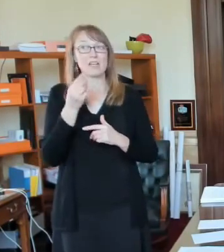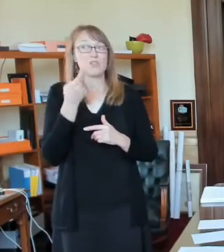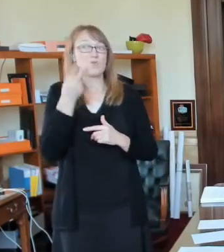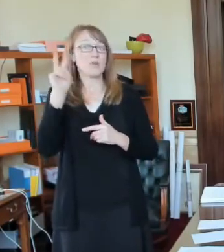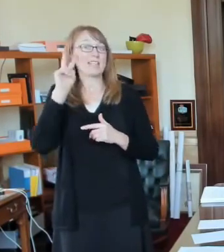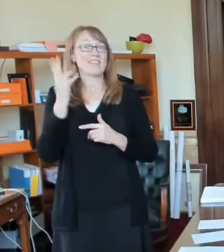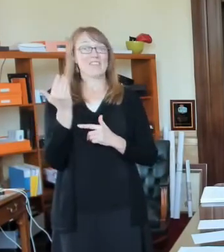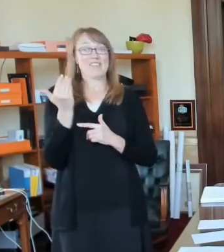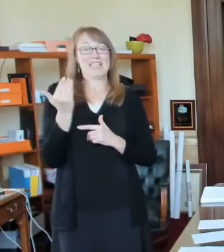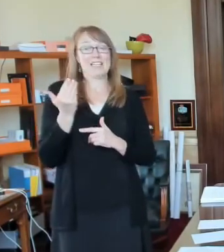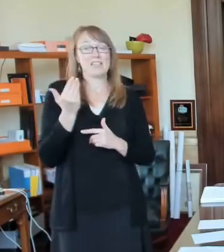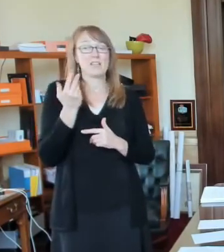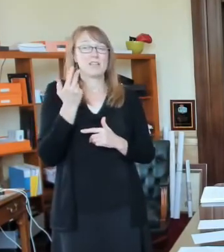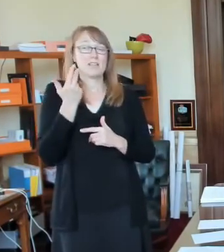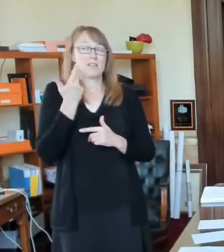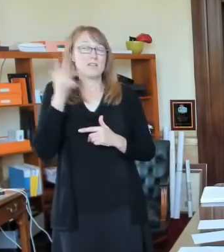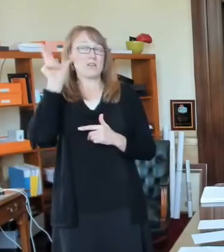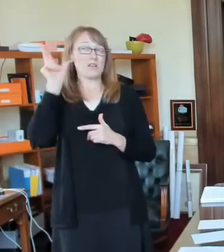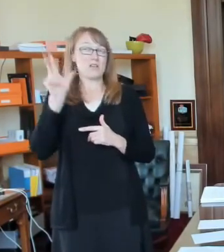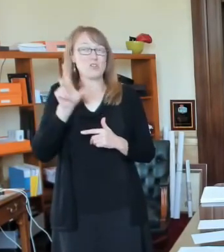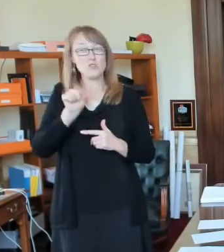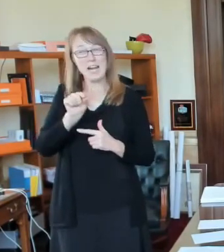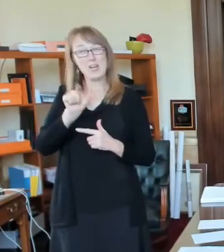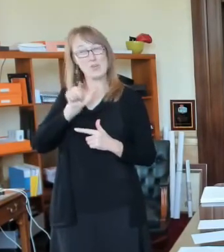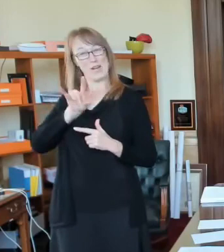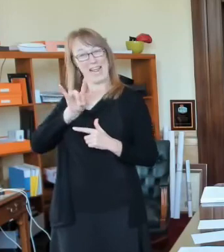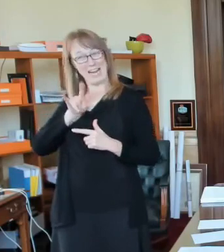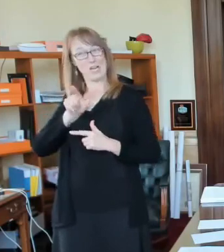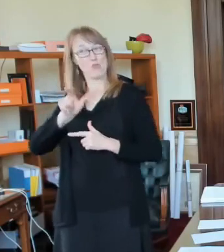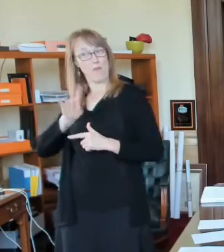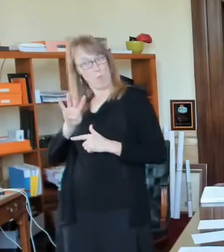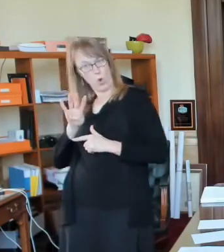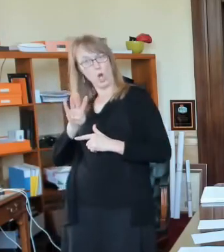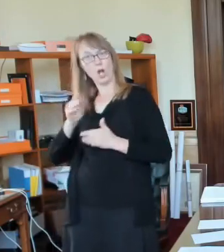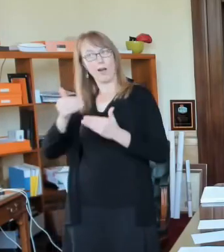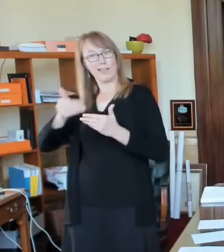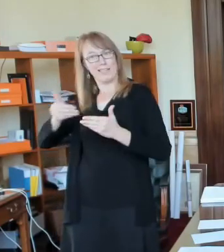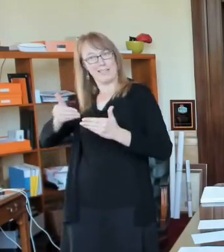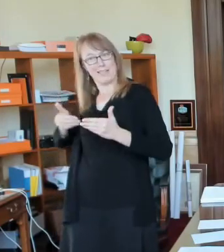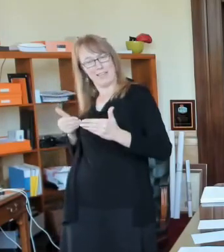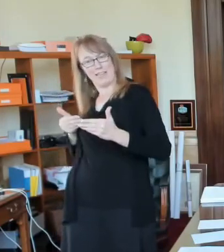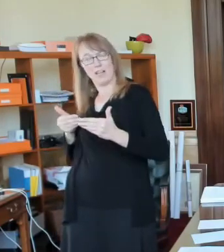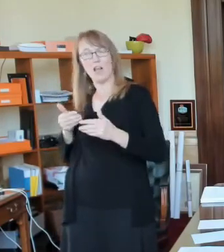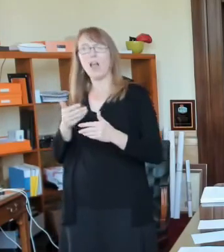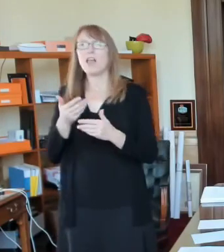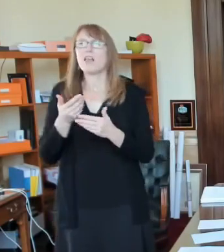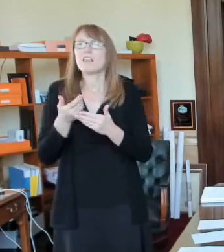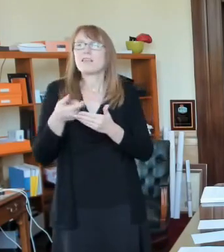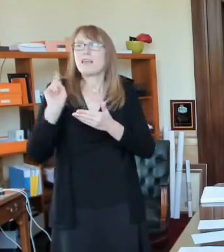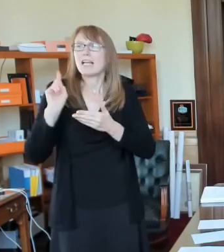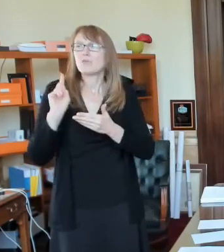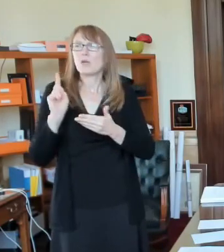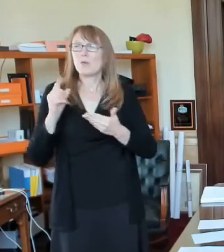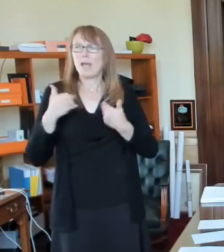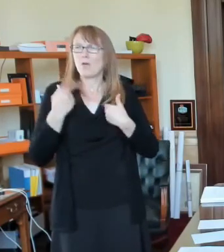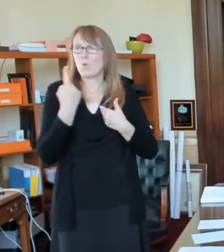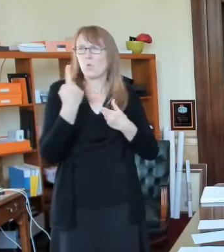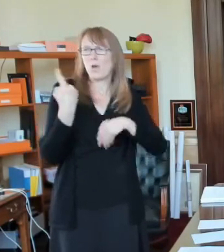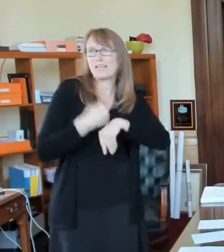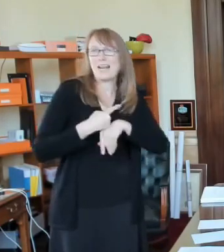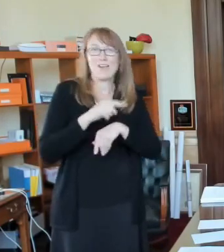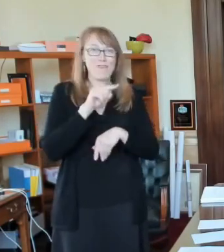20, 28, 24. Last week, one day, early in the week, we had 47 and 53.